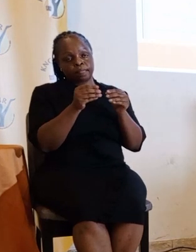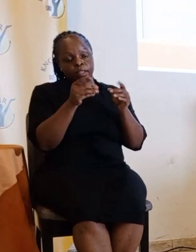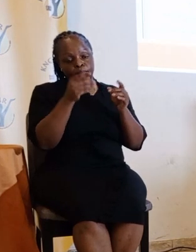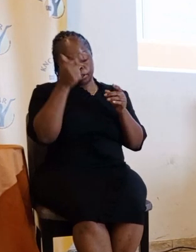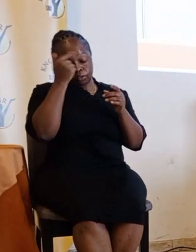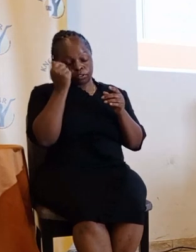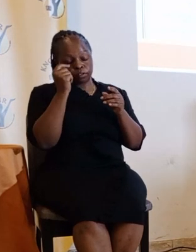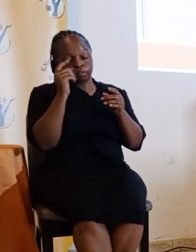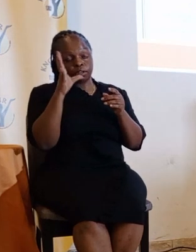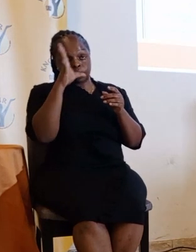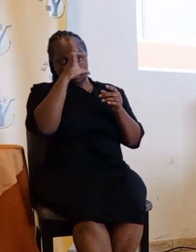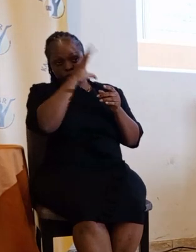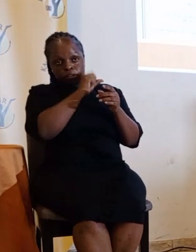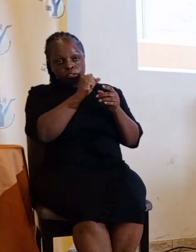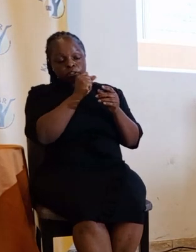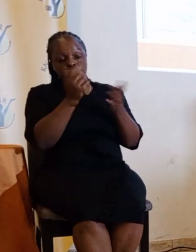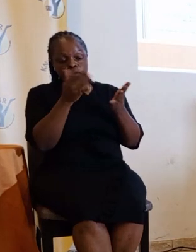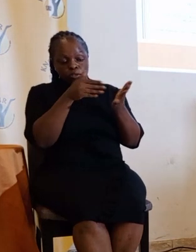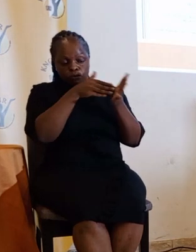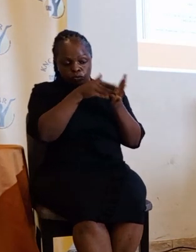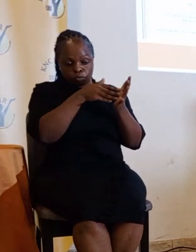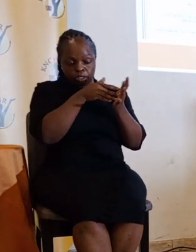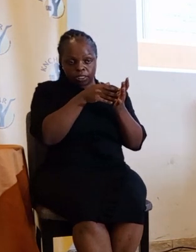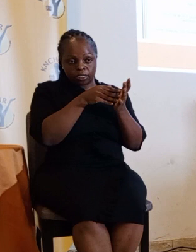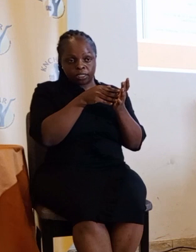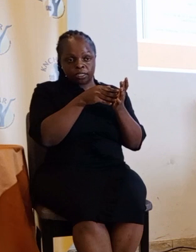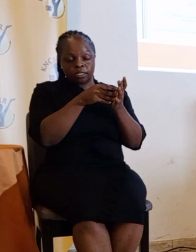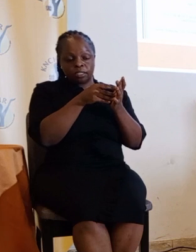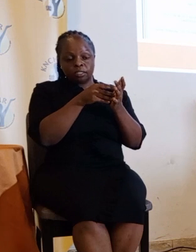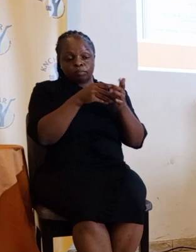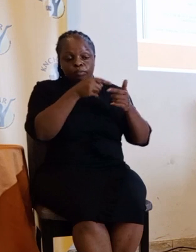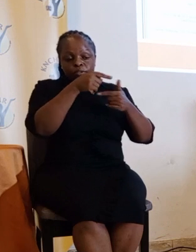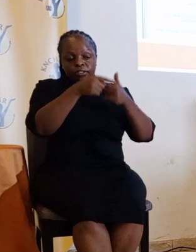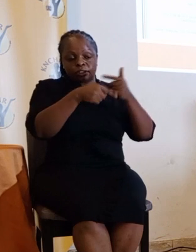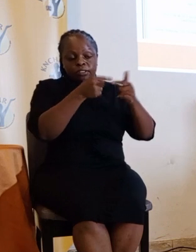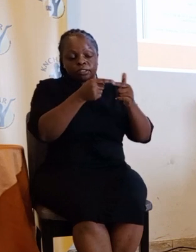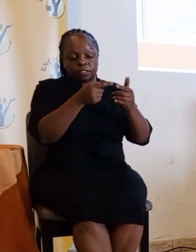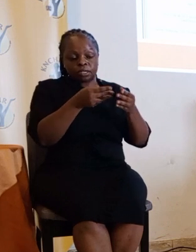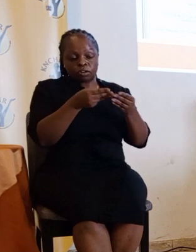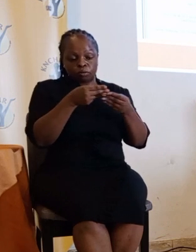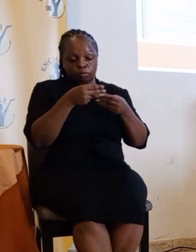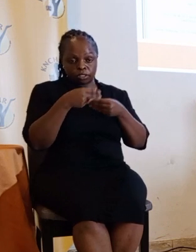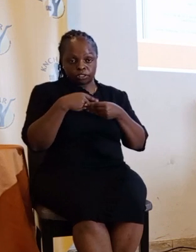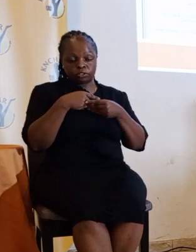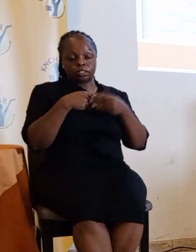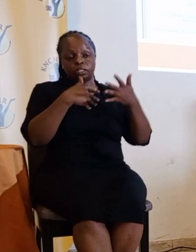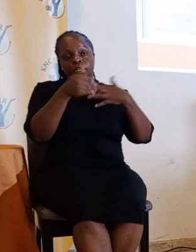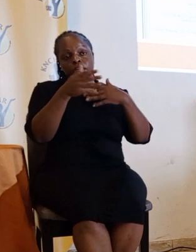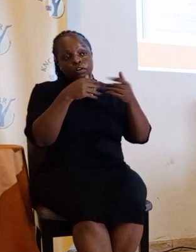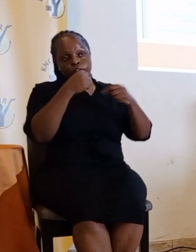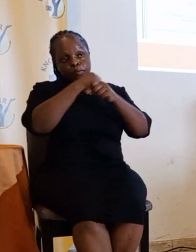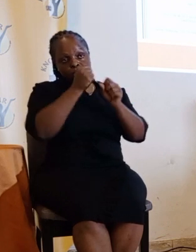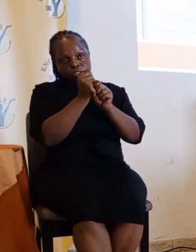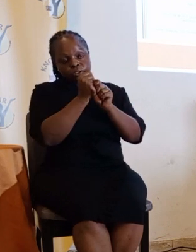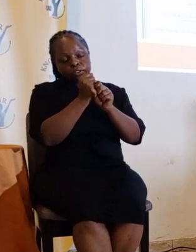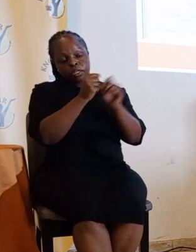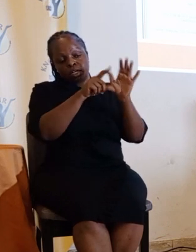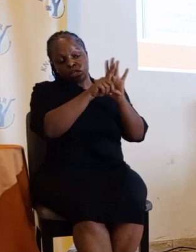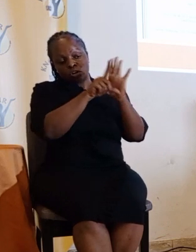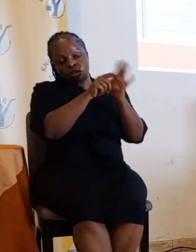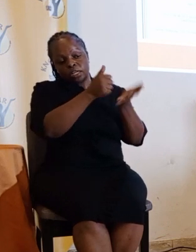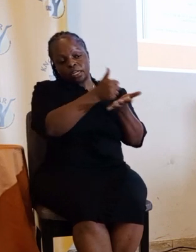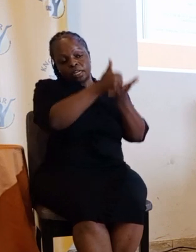to absence of or weak substantive and procedural accommodations and the lack of an operational legal